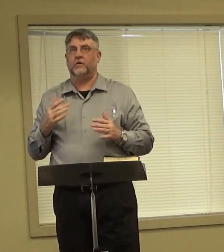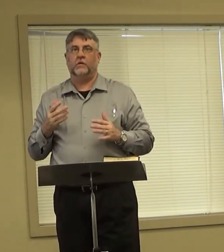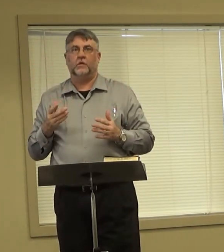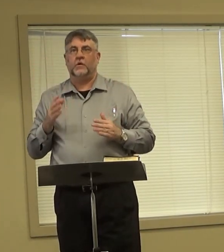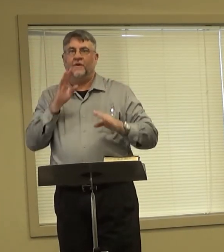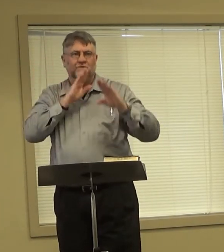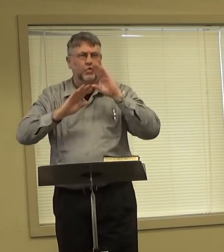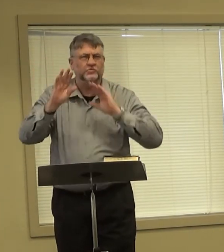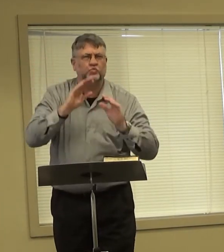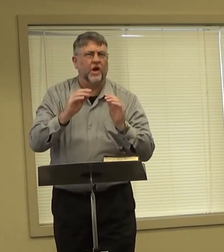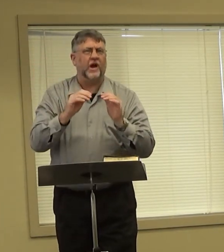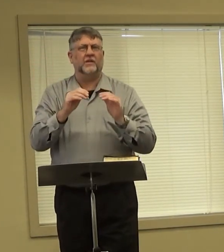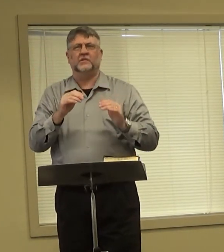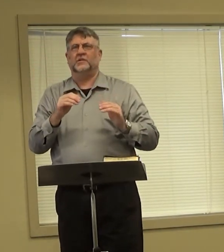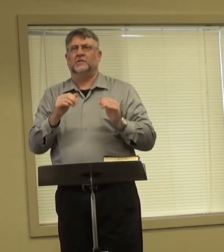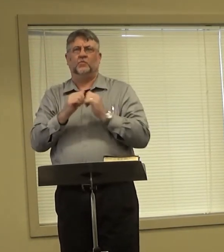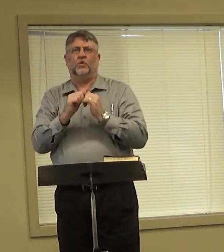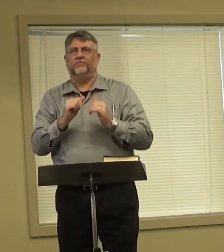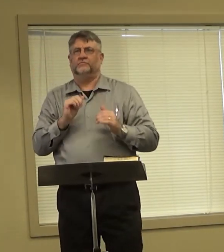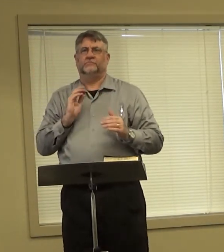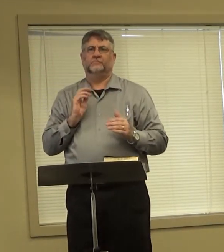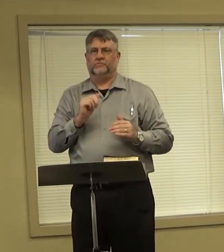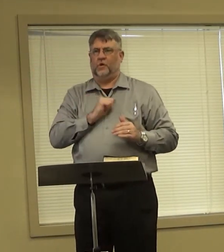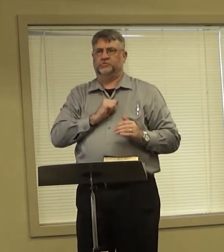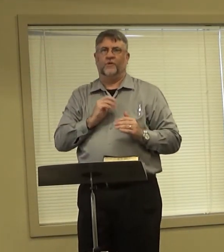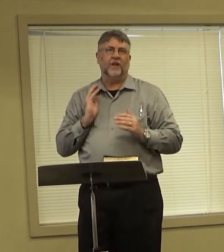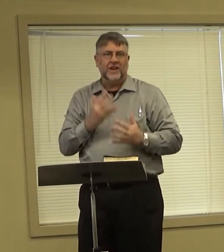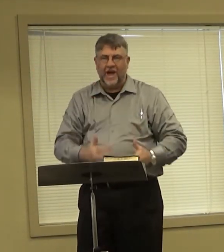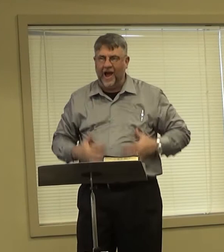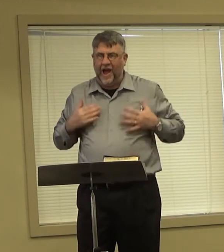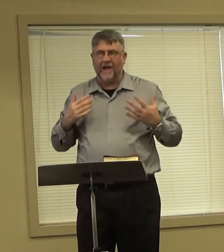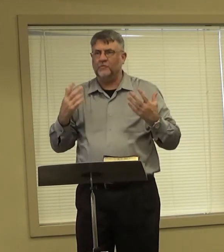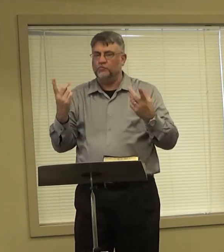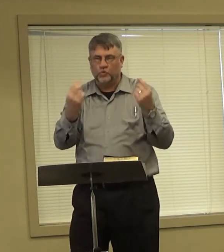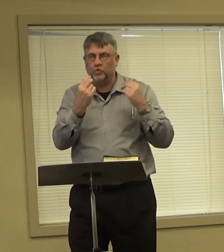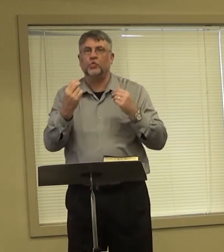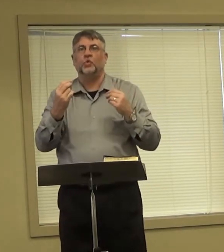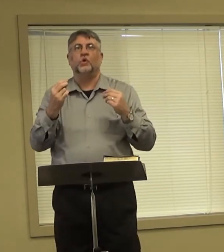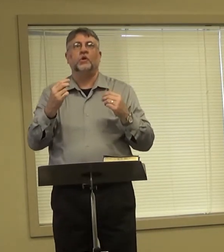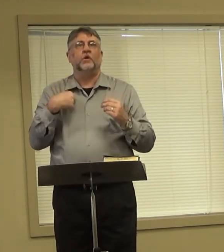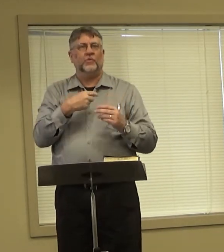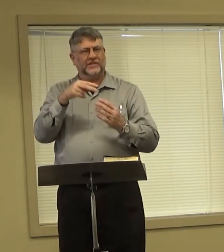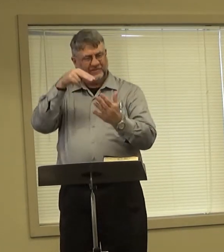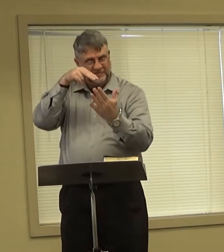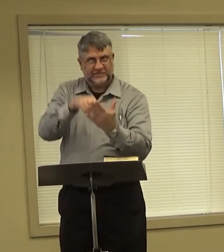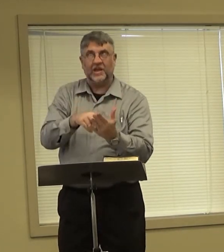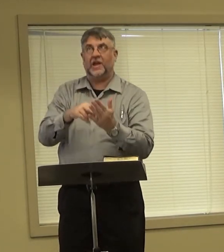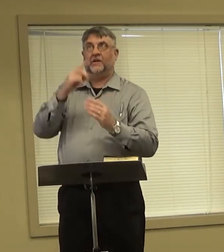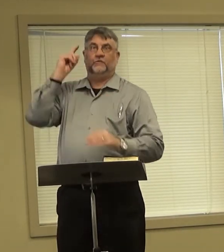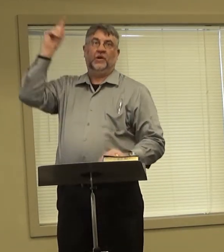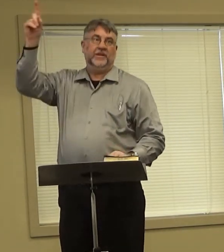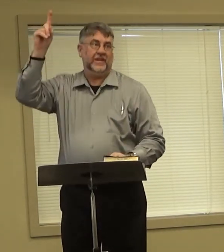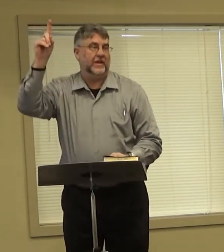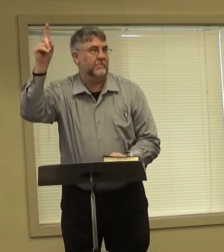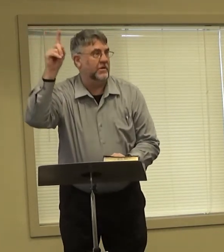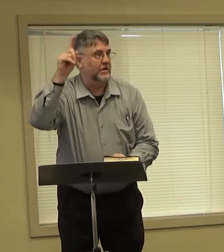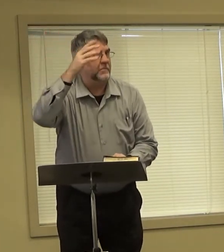And as we grow closer to him, it helps us when we feel weak or overwhelmed. We